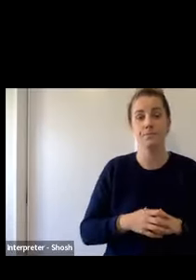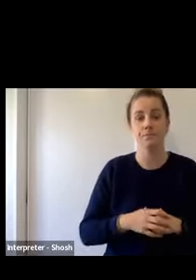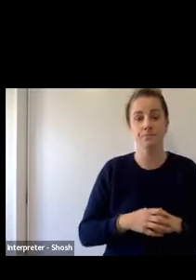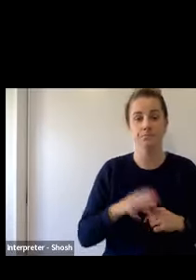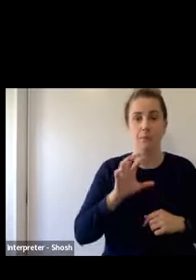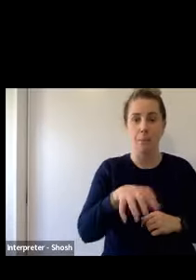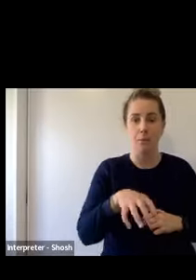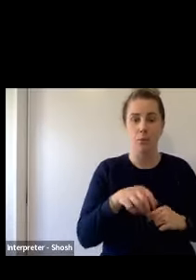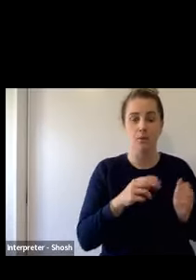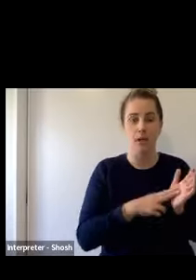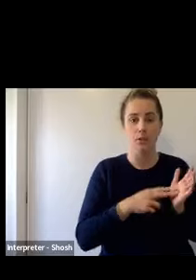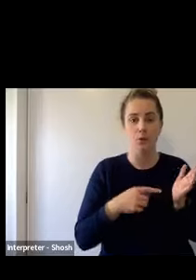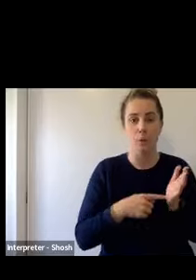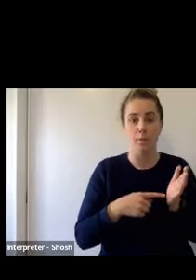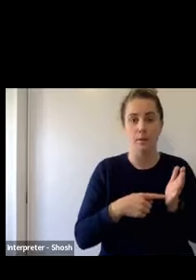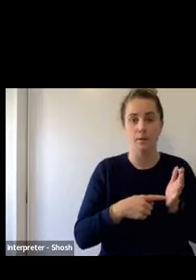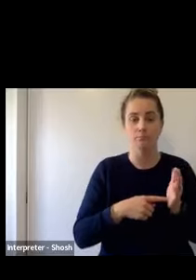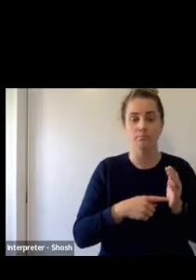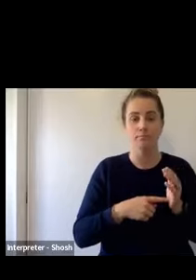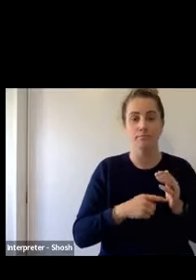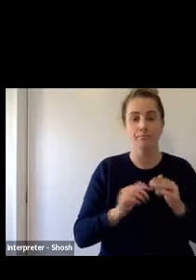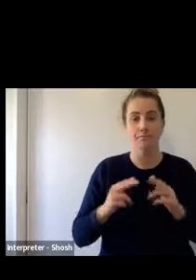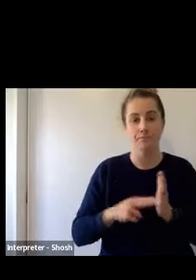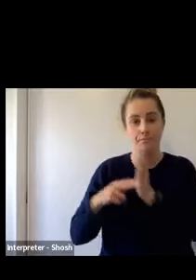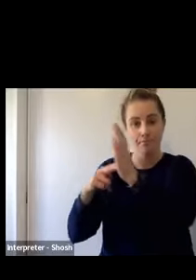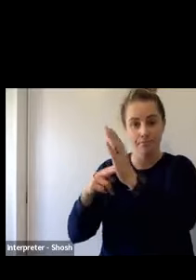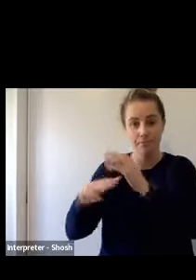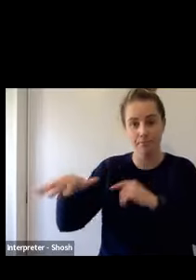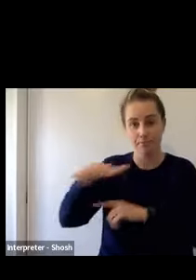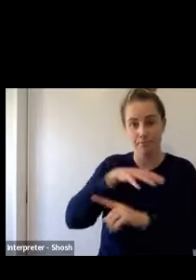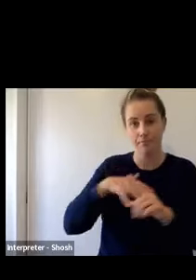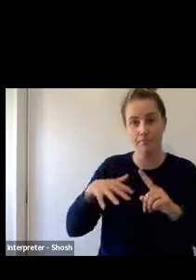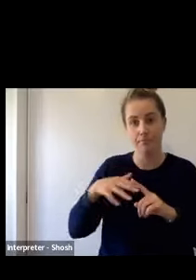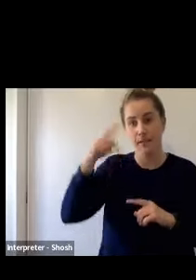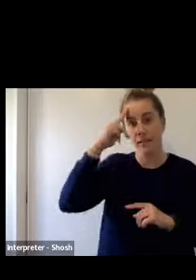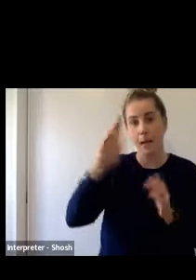hapu, ko Tainui te iwi, ko Helena Tutiao aho.